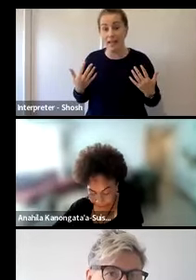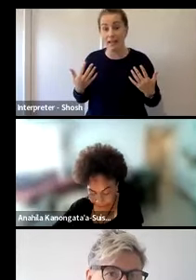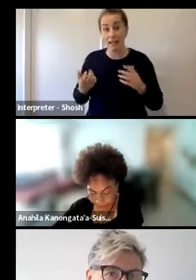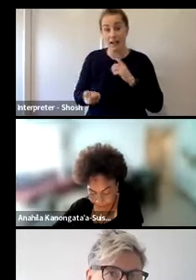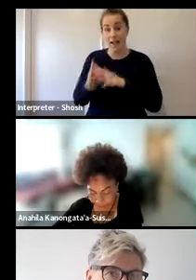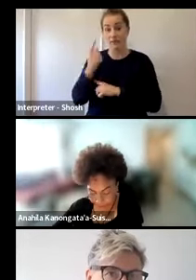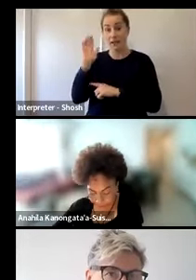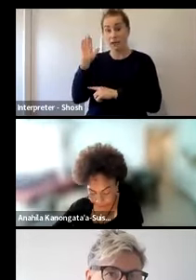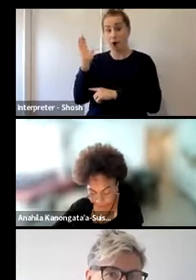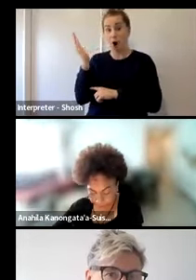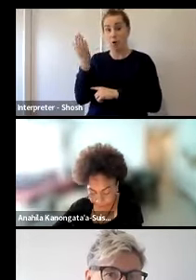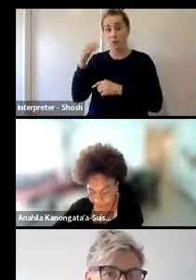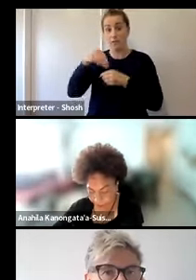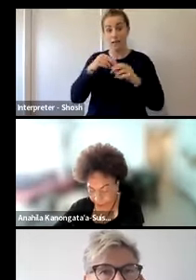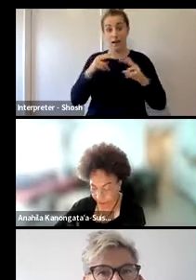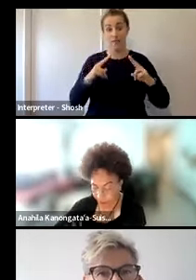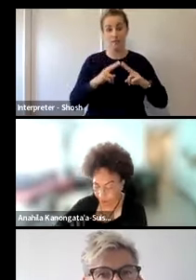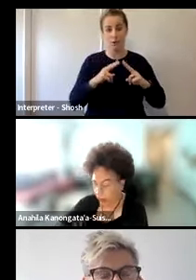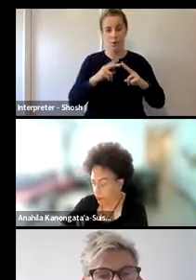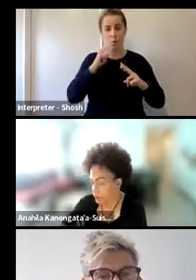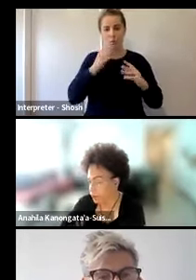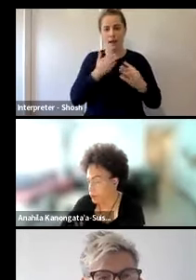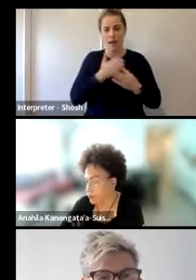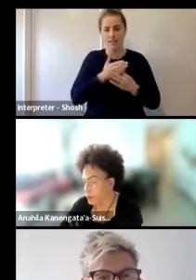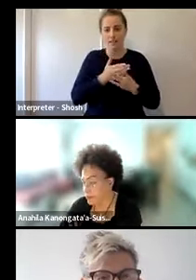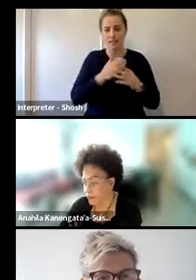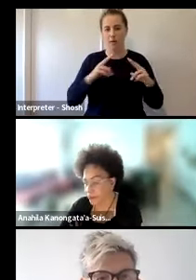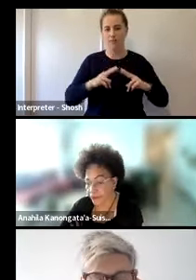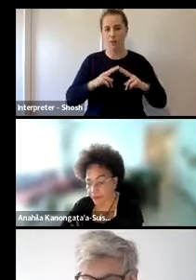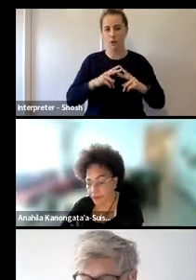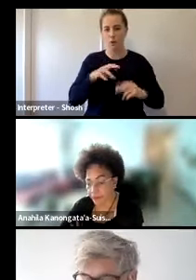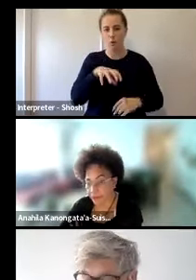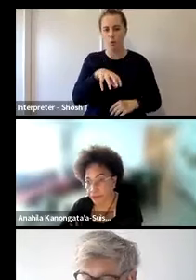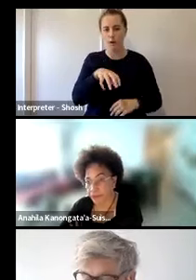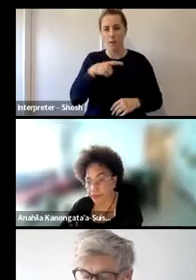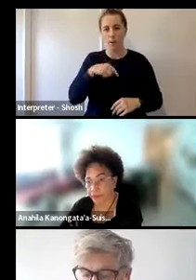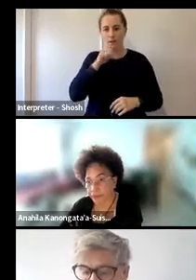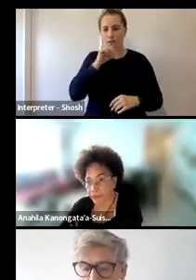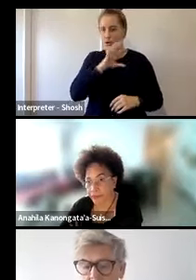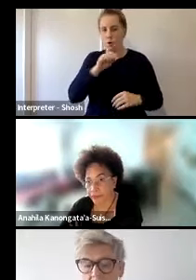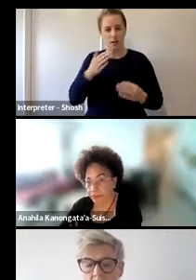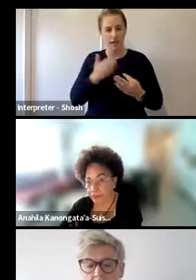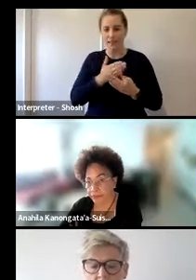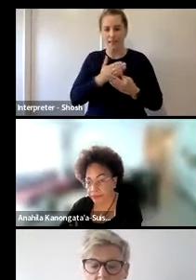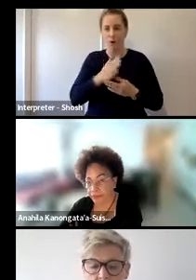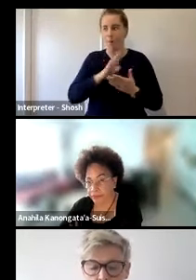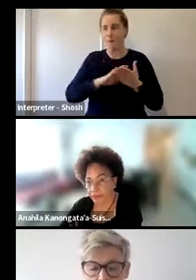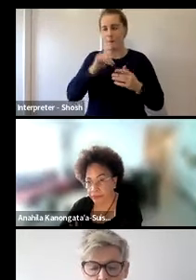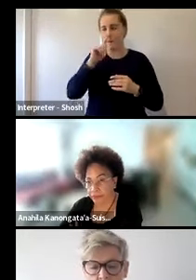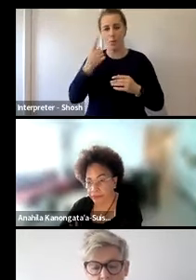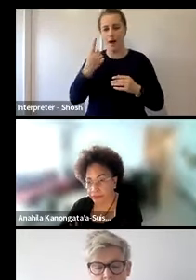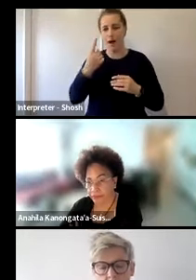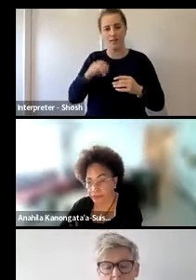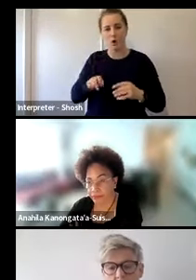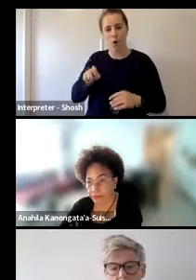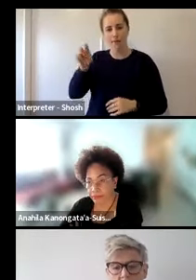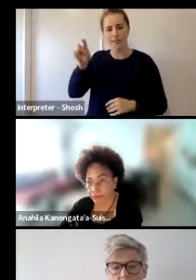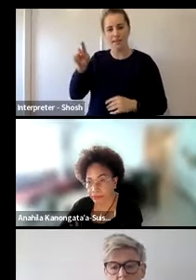event hosted in a venue would have an accessible venue because it's excluding those who can't get upstairs.